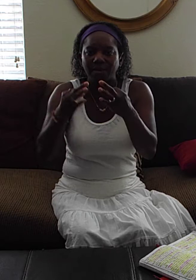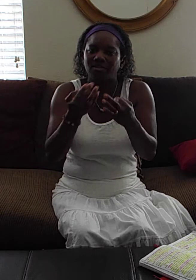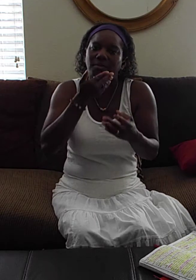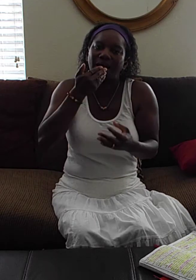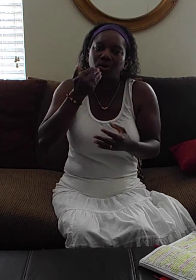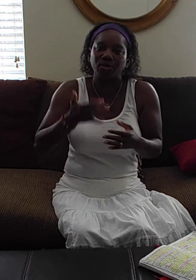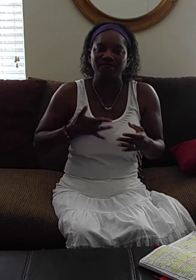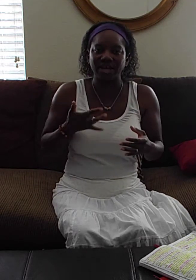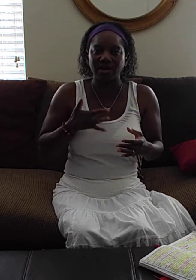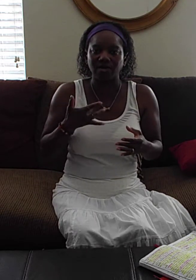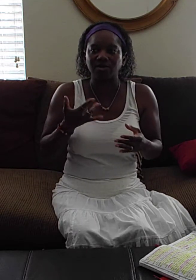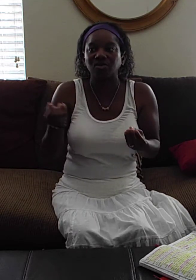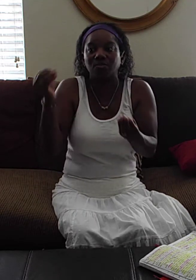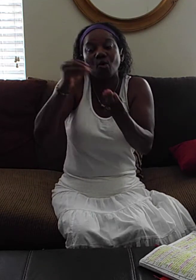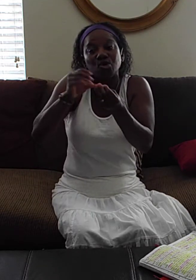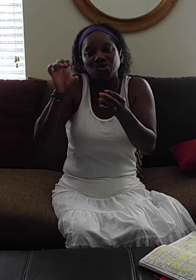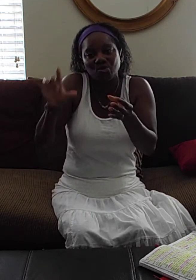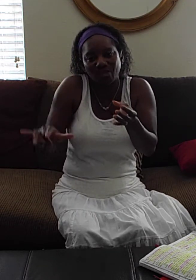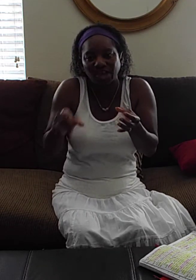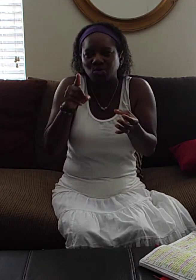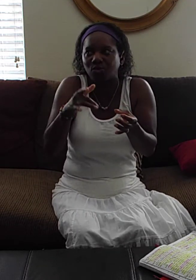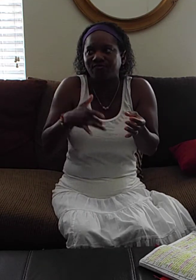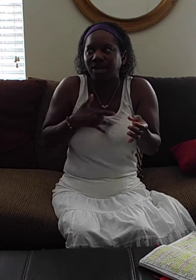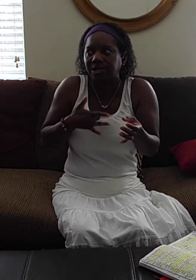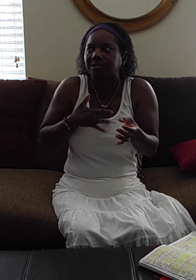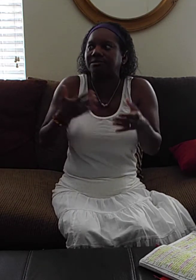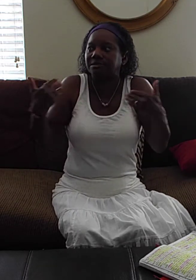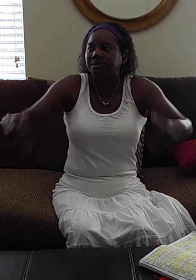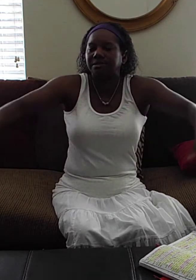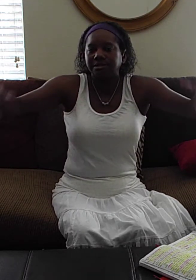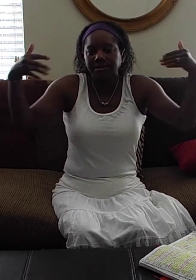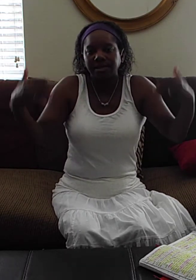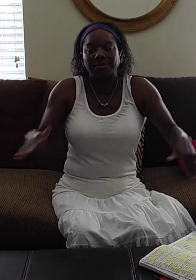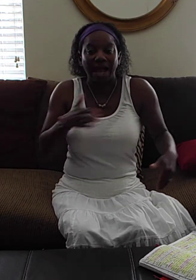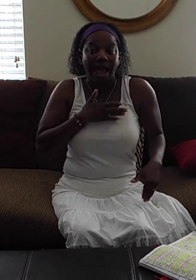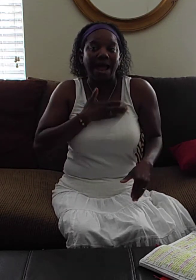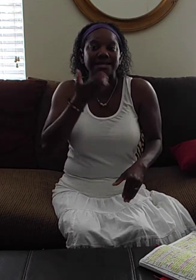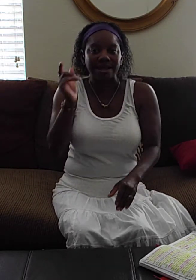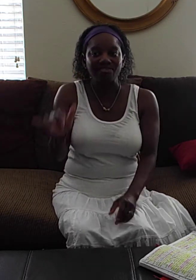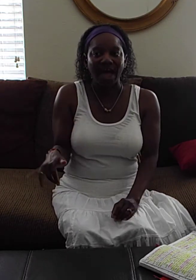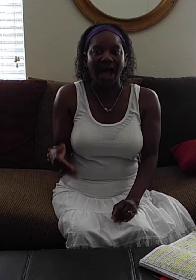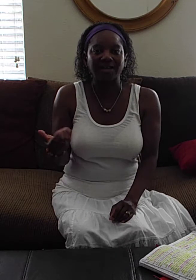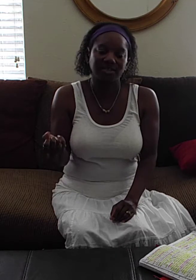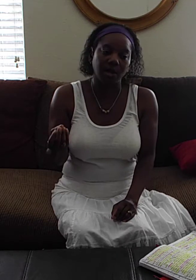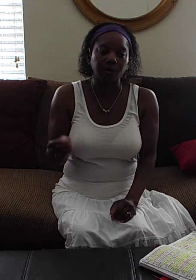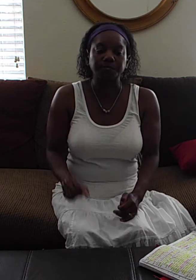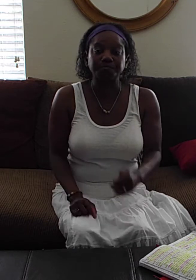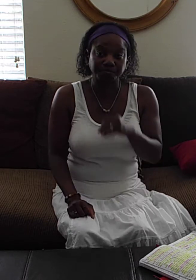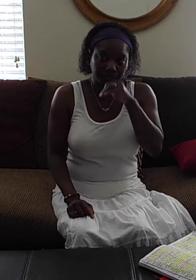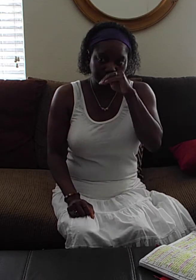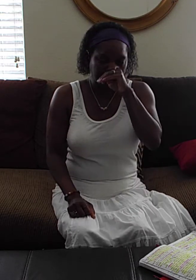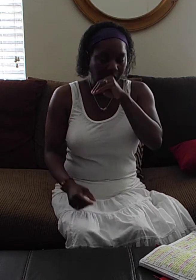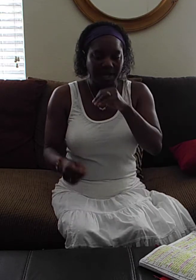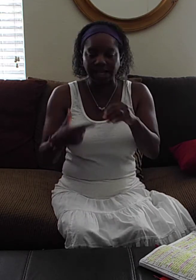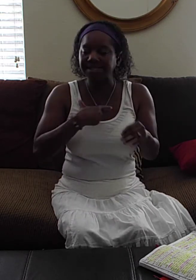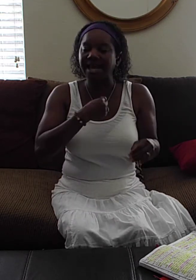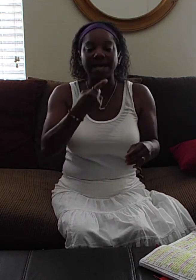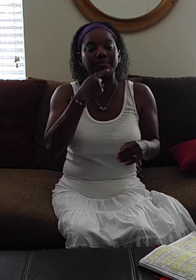the better we feel. So the more you do that, you will feel, I'm glad I did that. So, like I said, I'm not